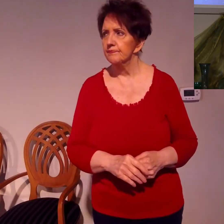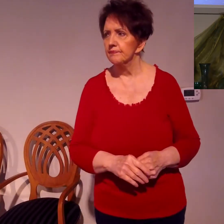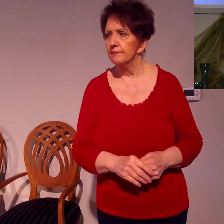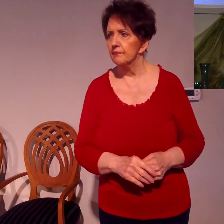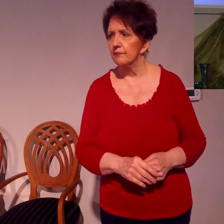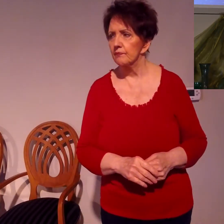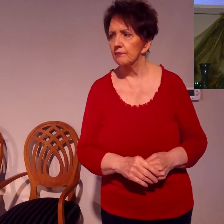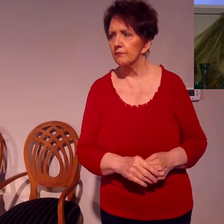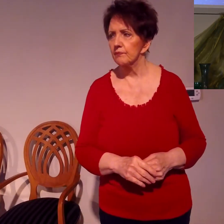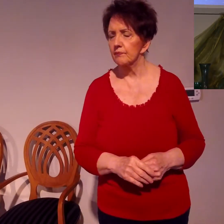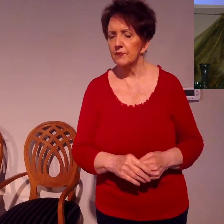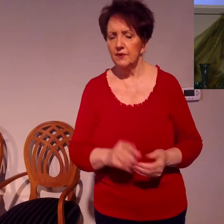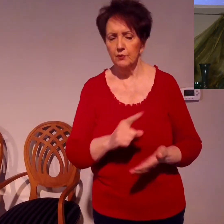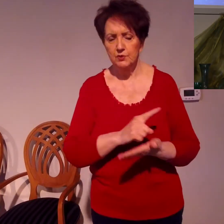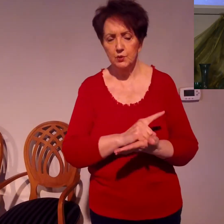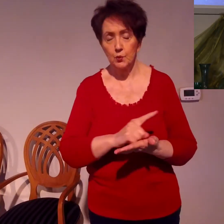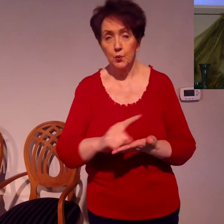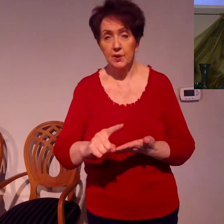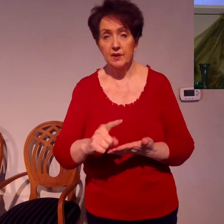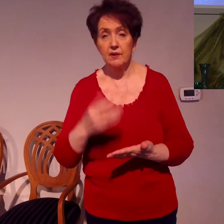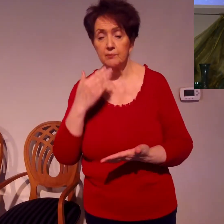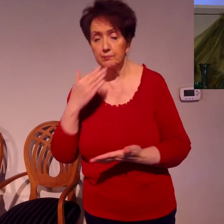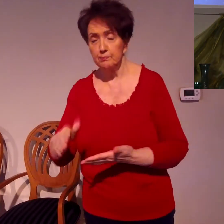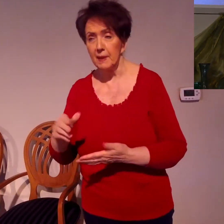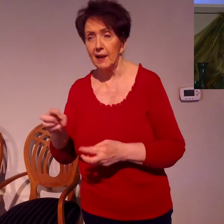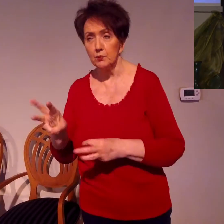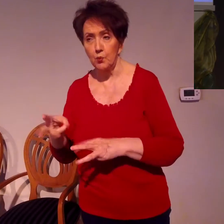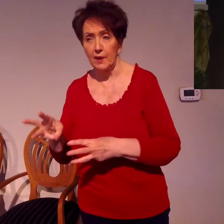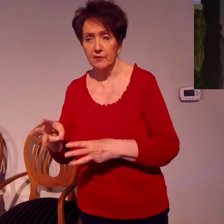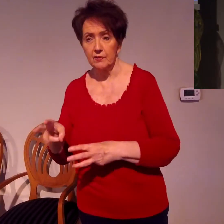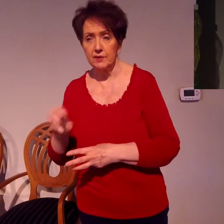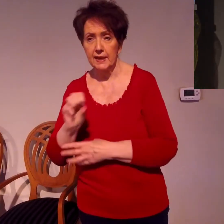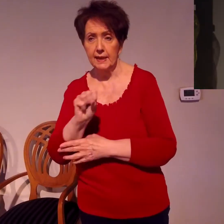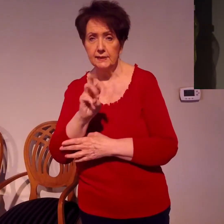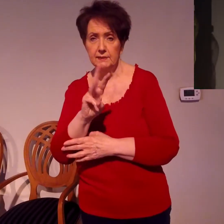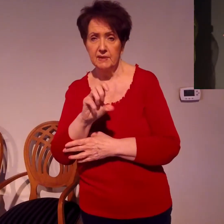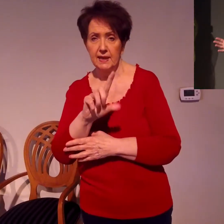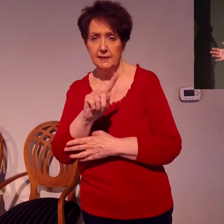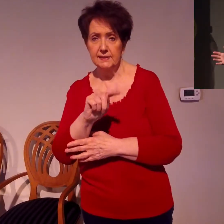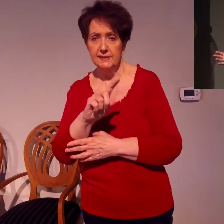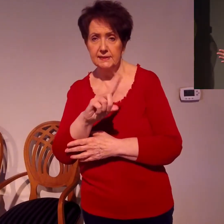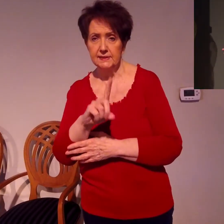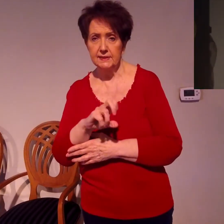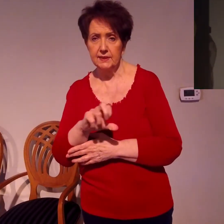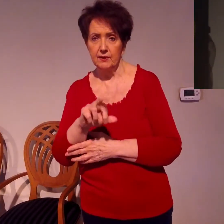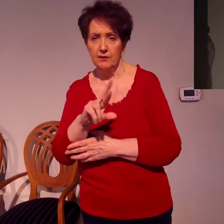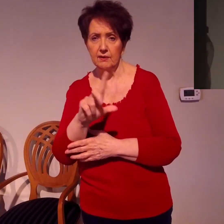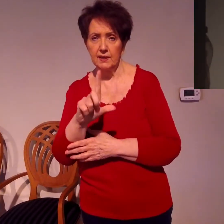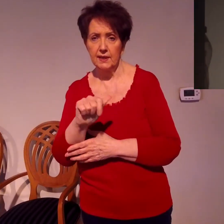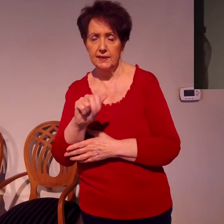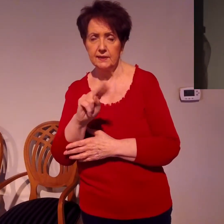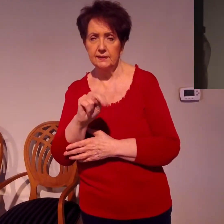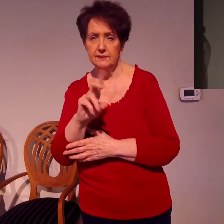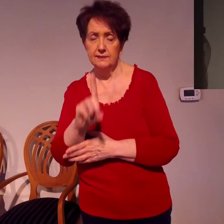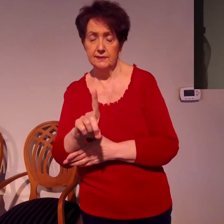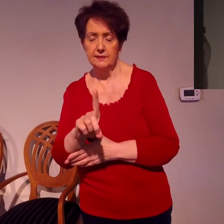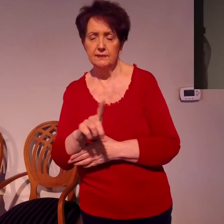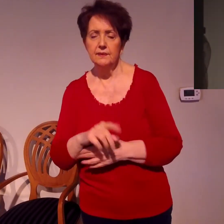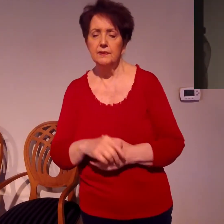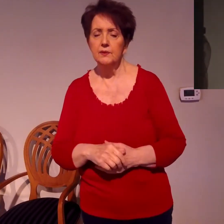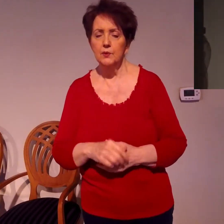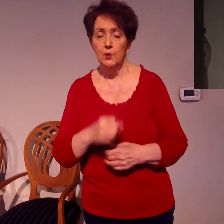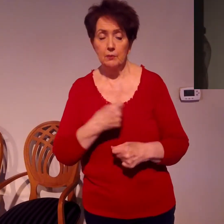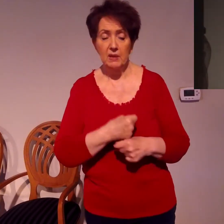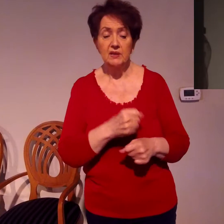There was a whole week of bad weather in Switzerland. And we had reservations. We had made them for over 6 months in